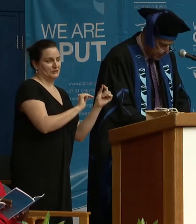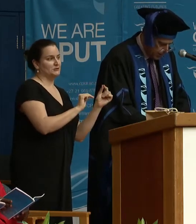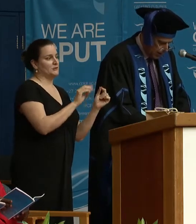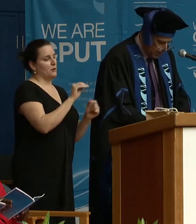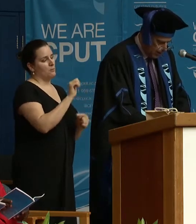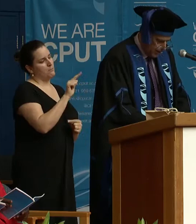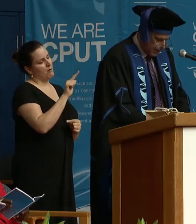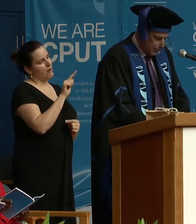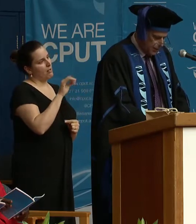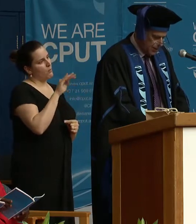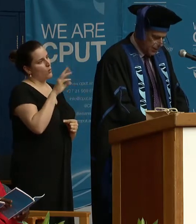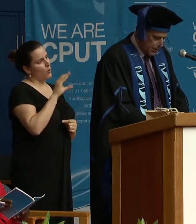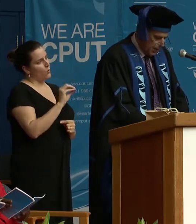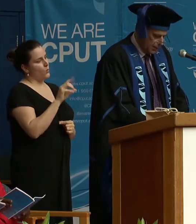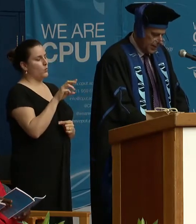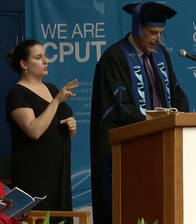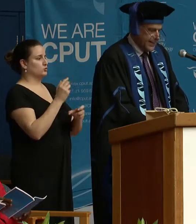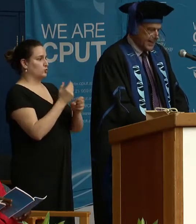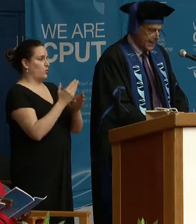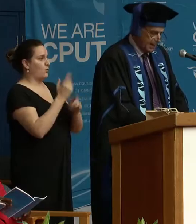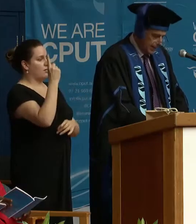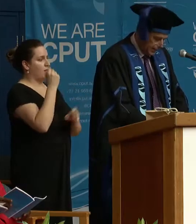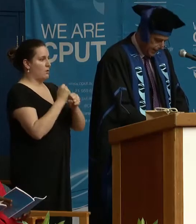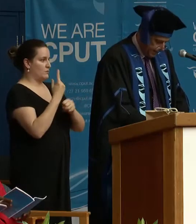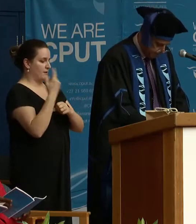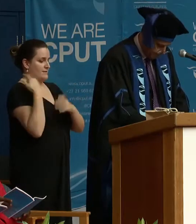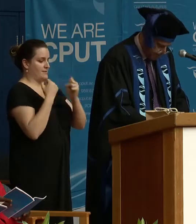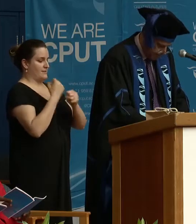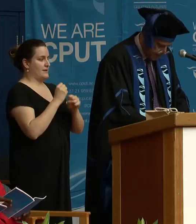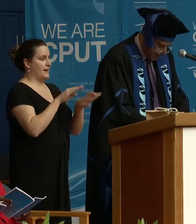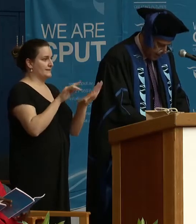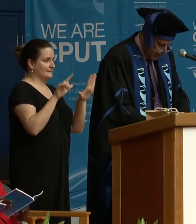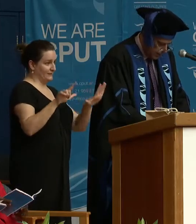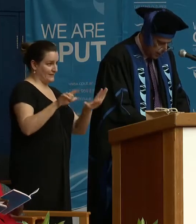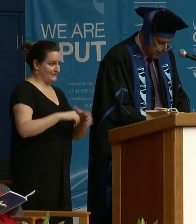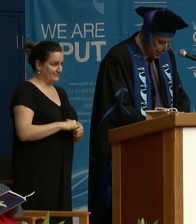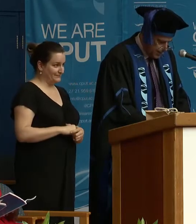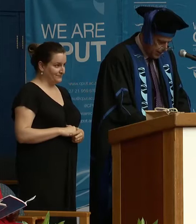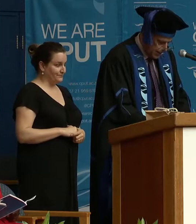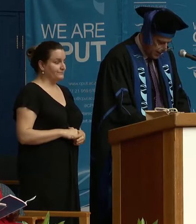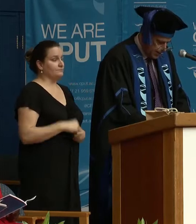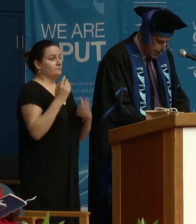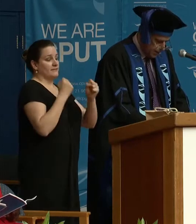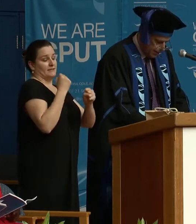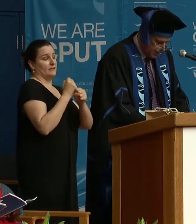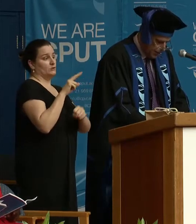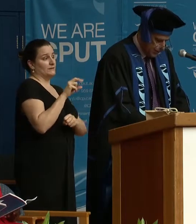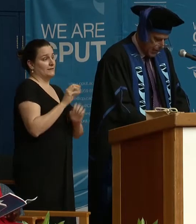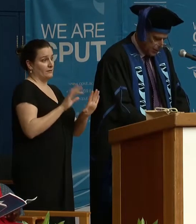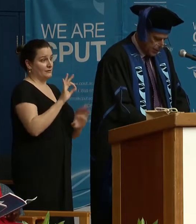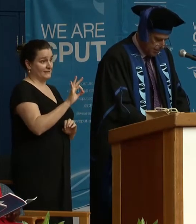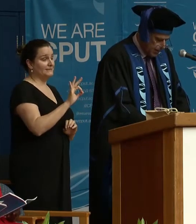Marlborough Garden Secondary School in Gauteng in 1997. In 2013, he registered for